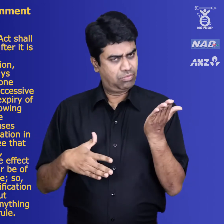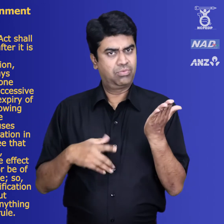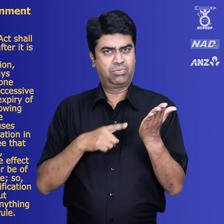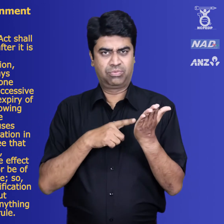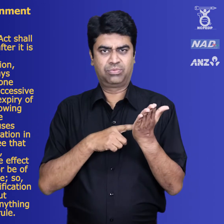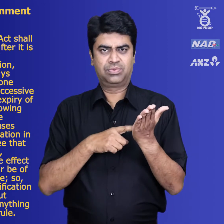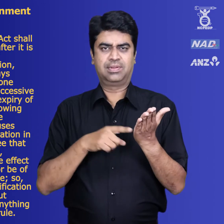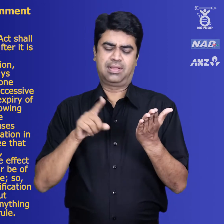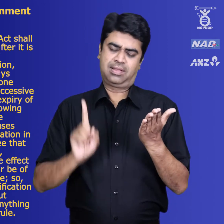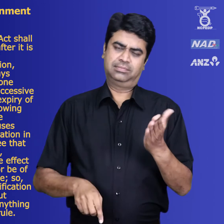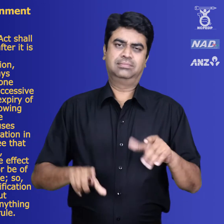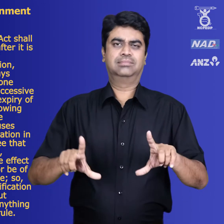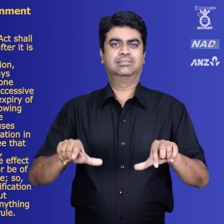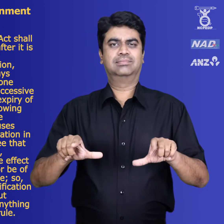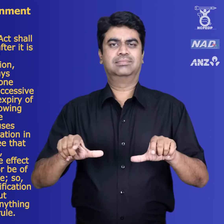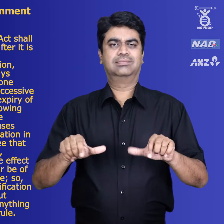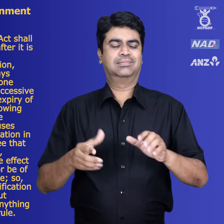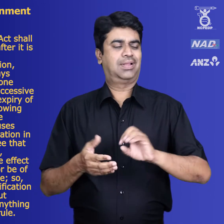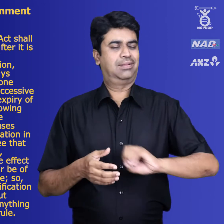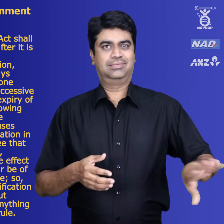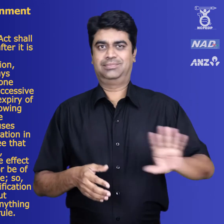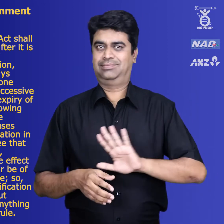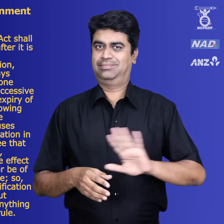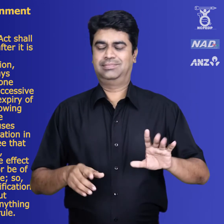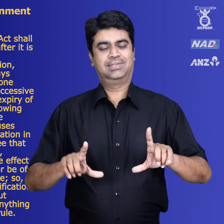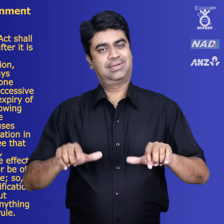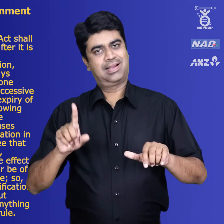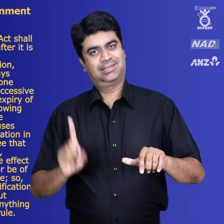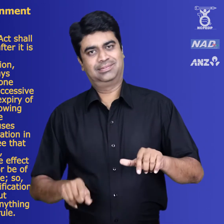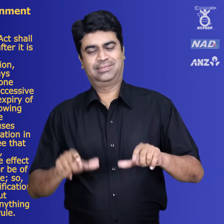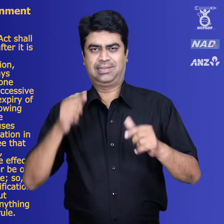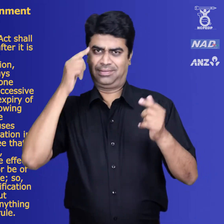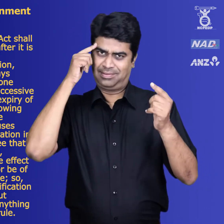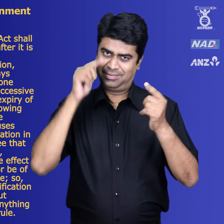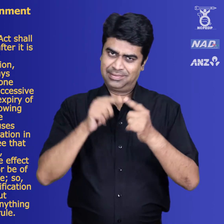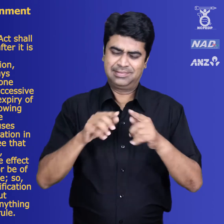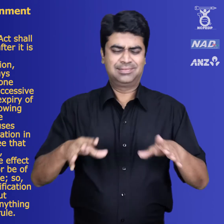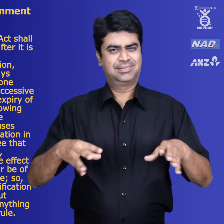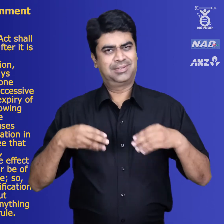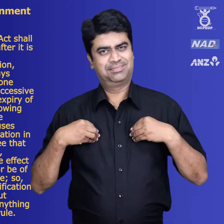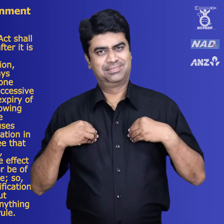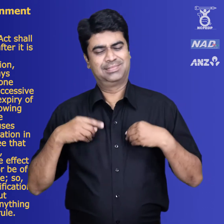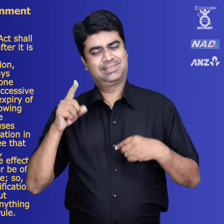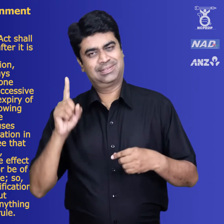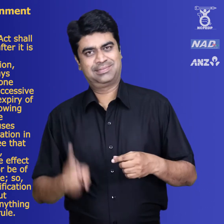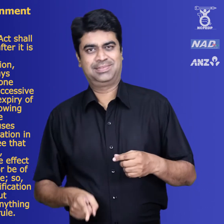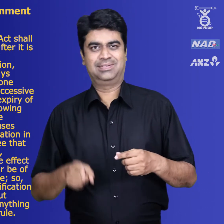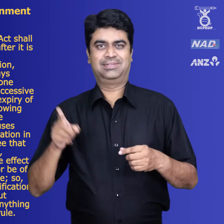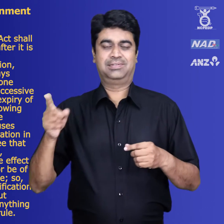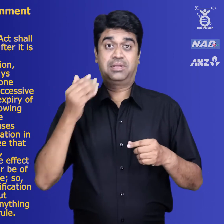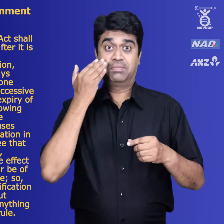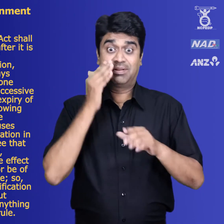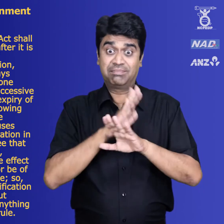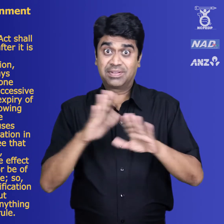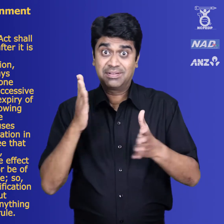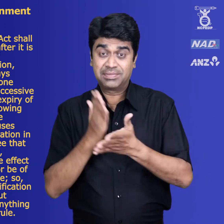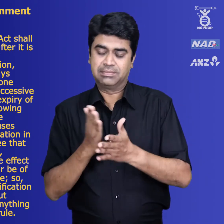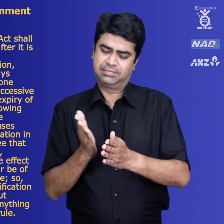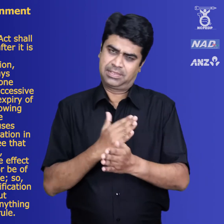both Houses agree in making any modification in the rule, or both Houses agree that the rule shall not be made, The rule